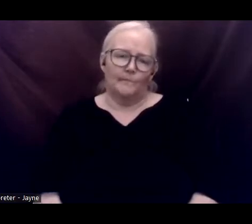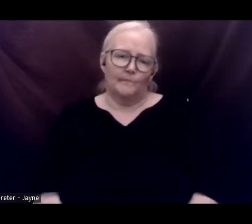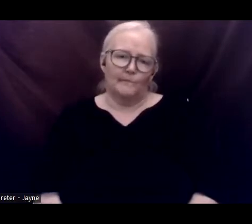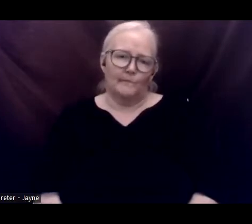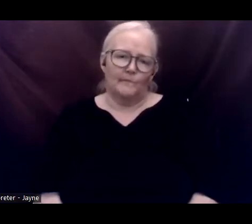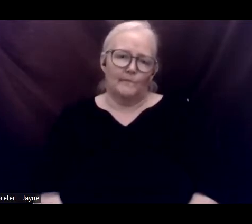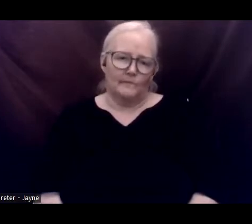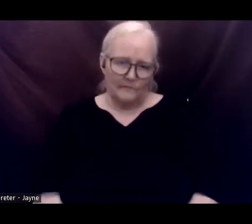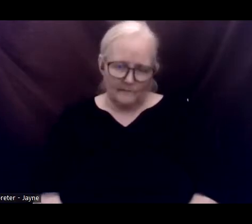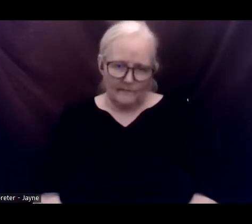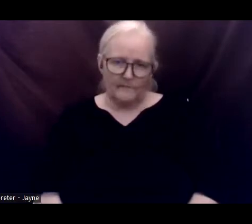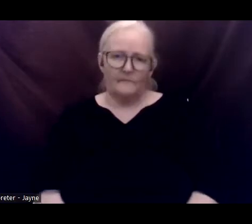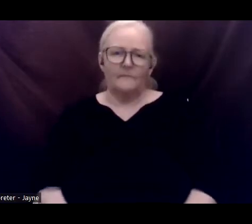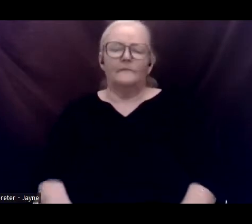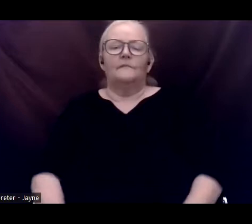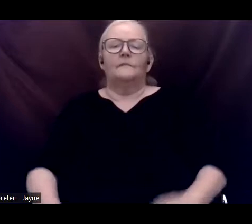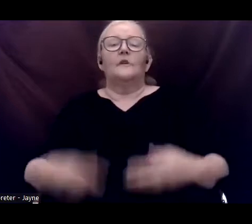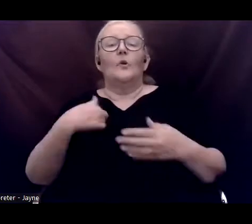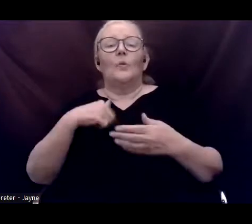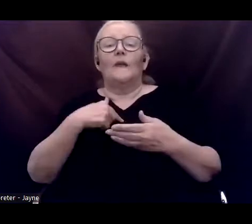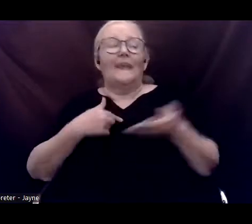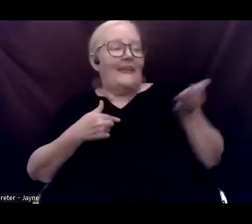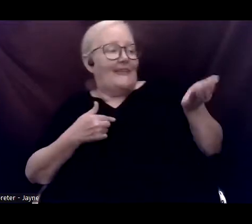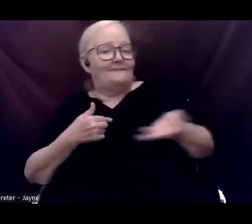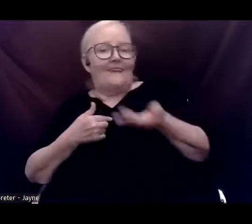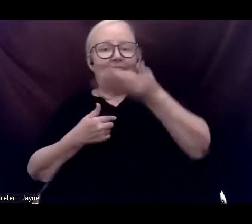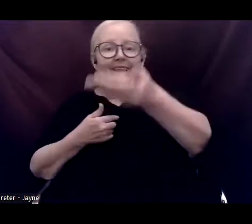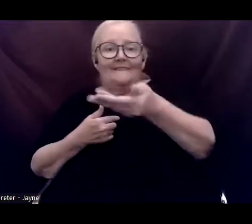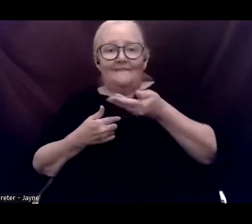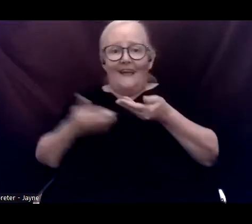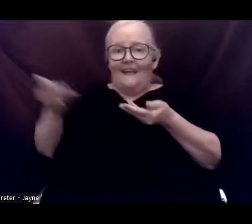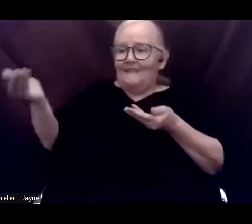We release the elements we have invited to join us